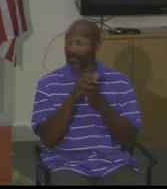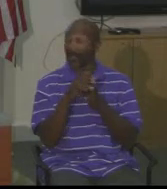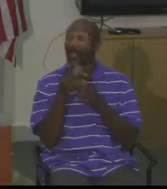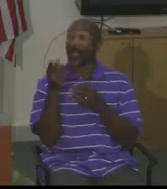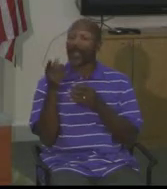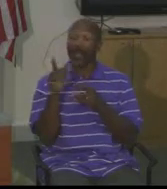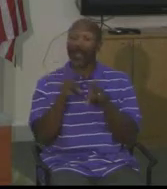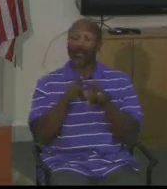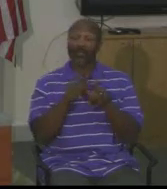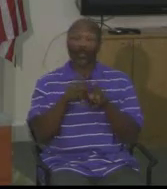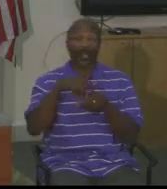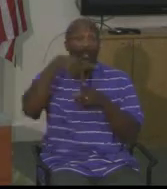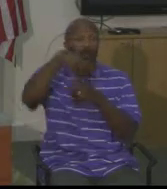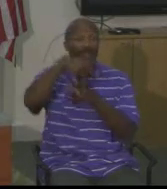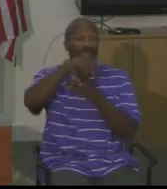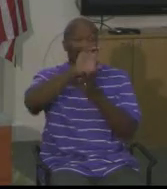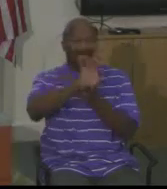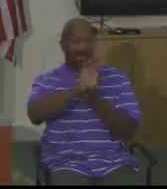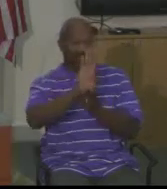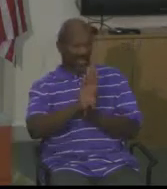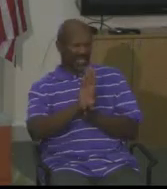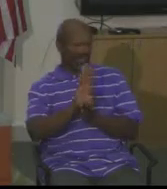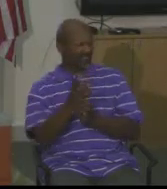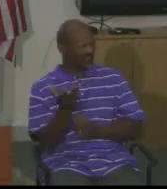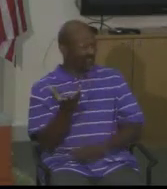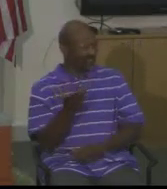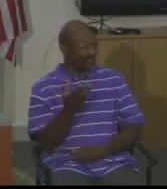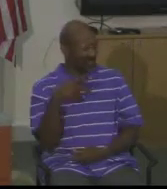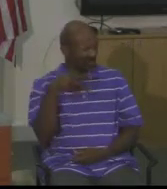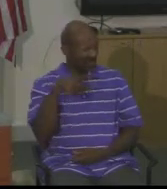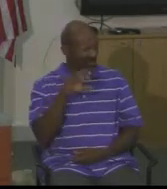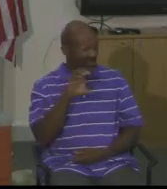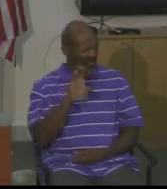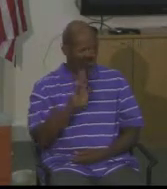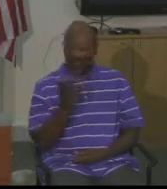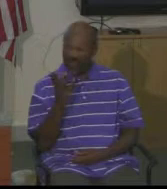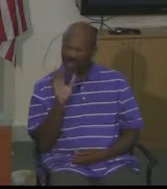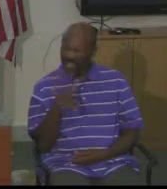You'll hear the term PCB, or you probably not hear it, you read it.